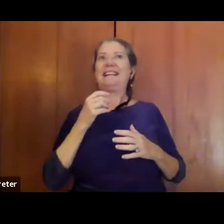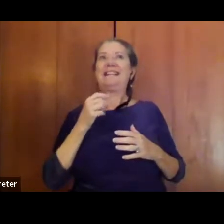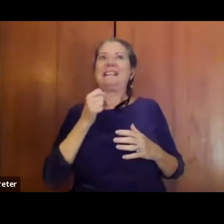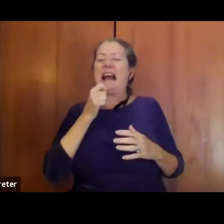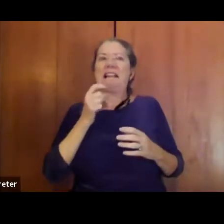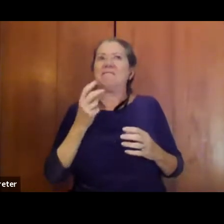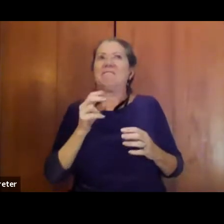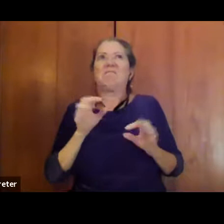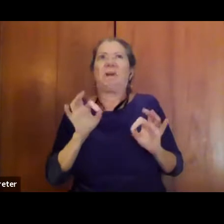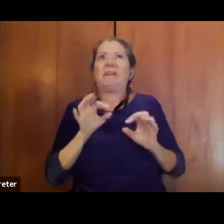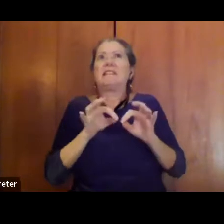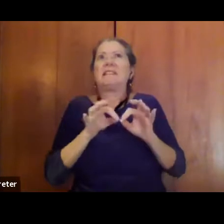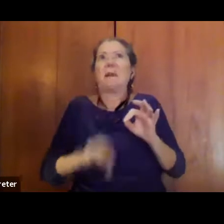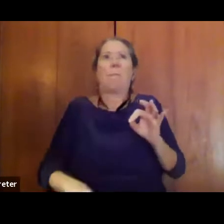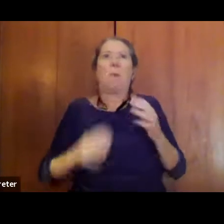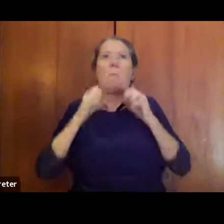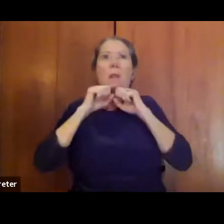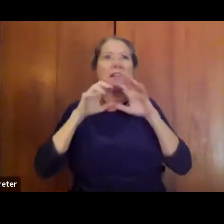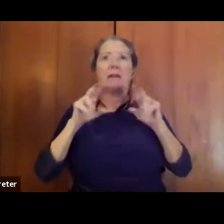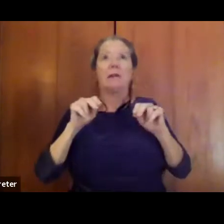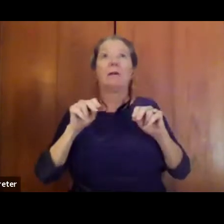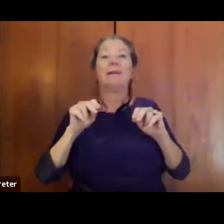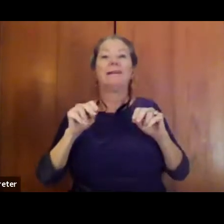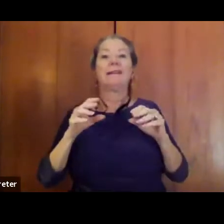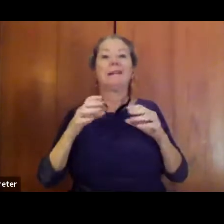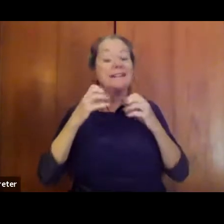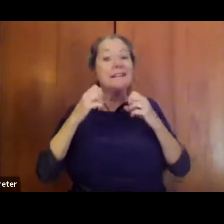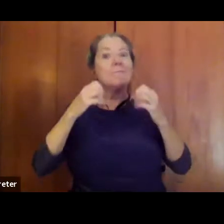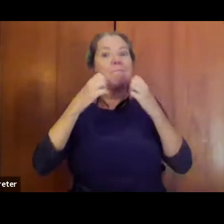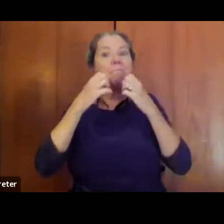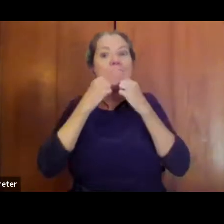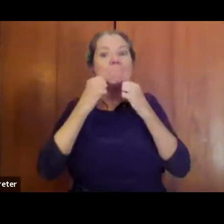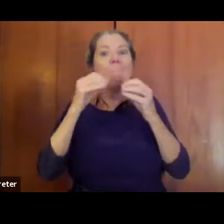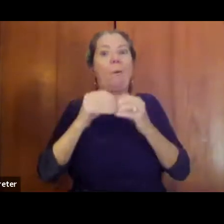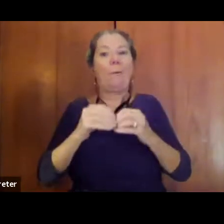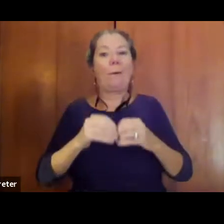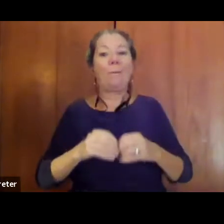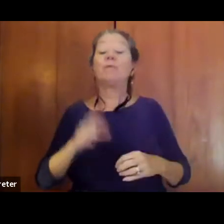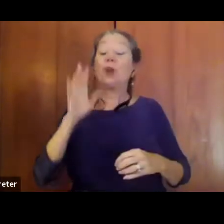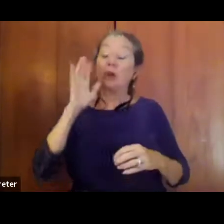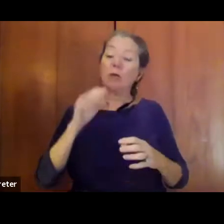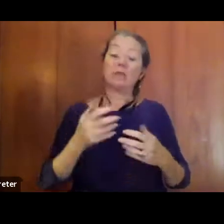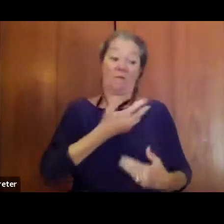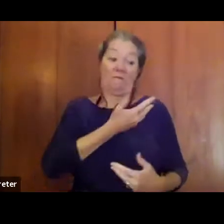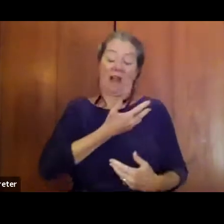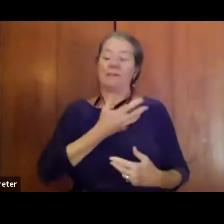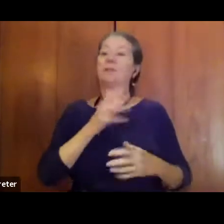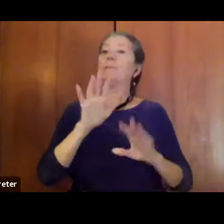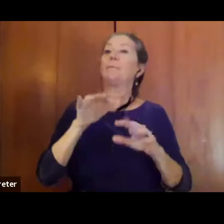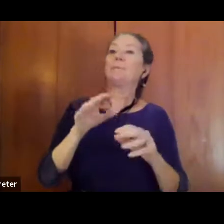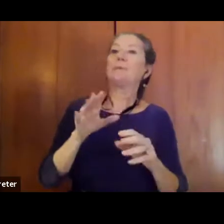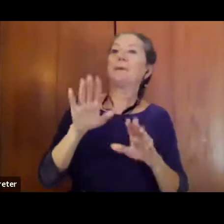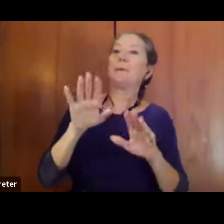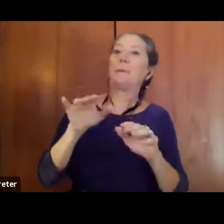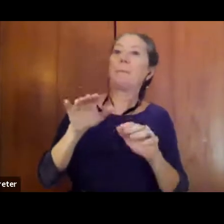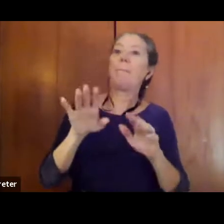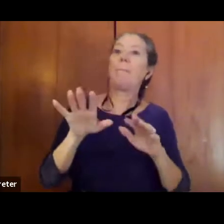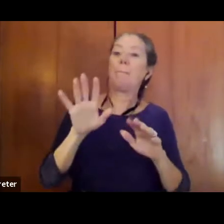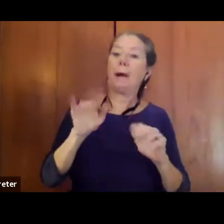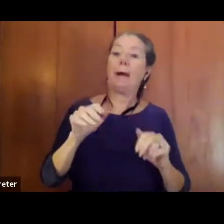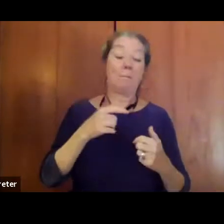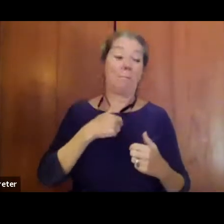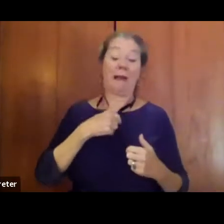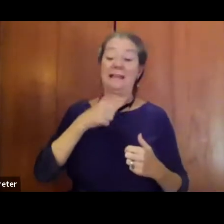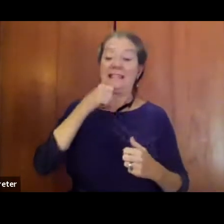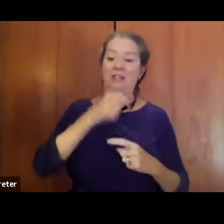do. As we were departing, the five of us, say, Mati, Monica, Cesar, my sister Kathy, and me, would